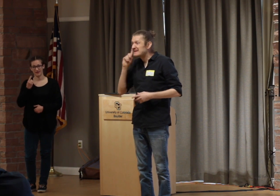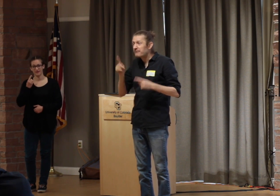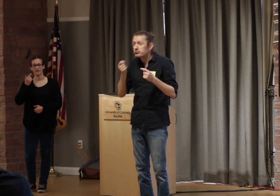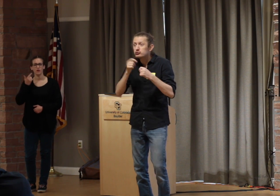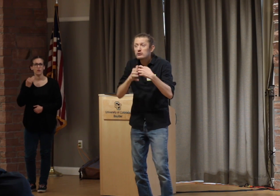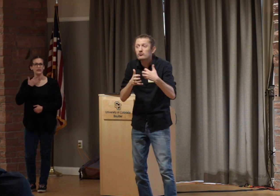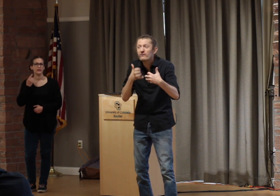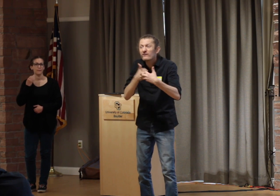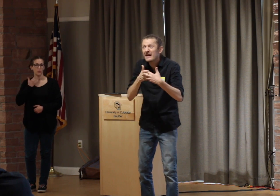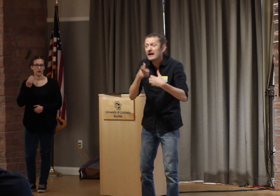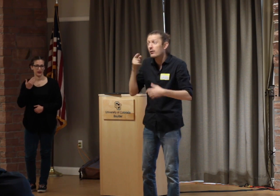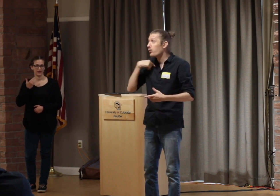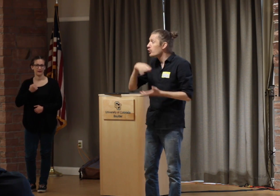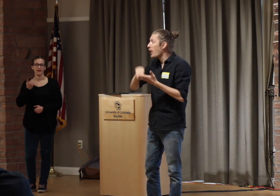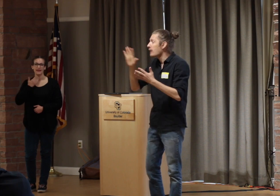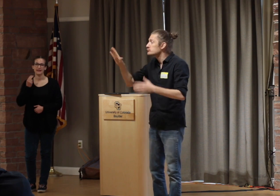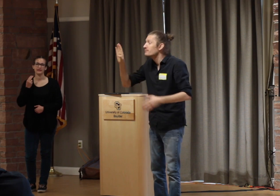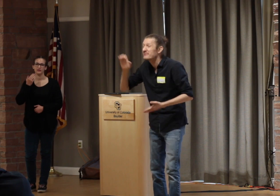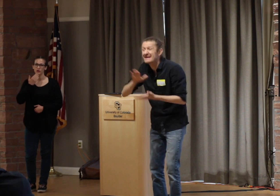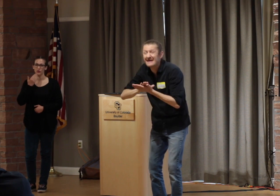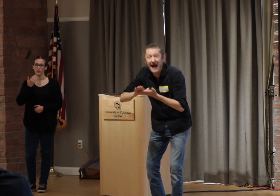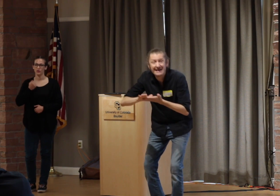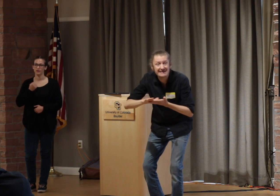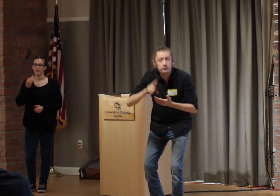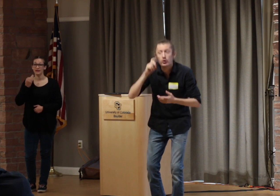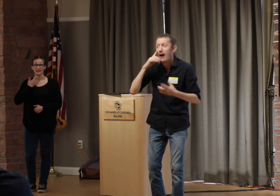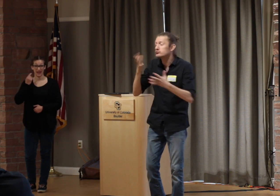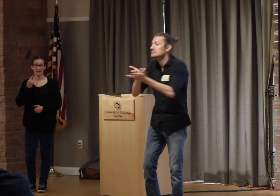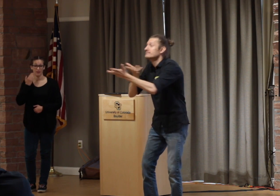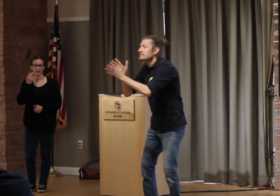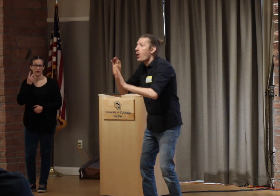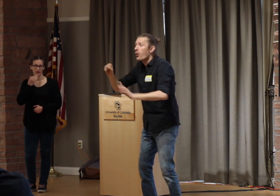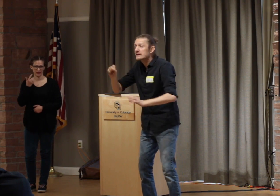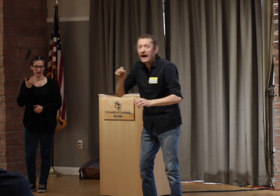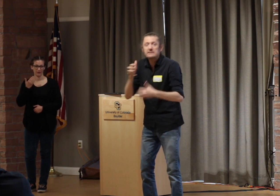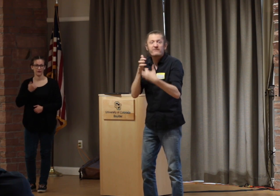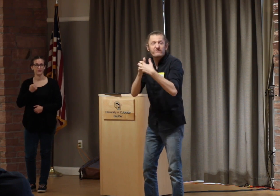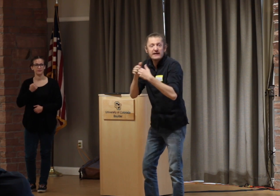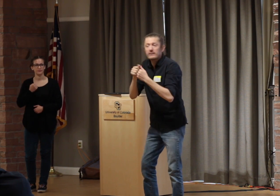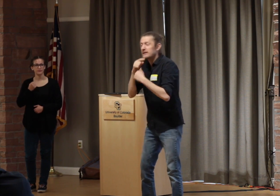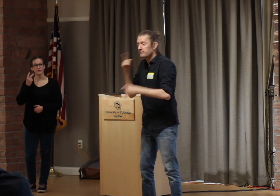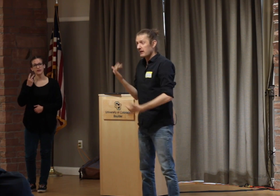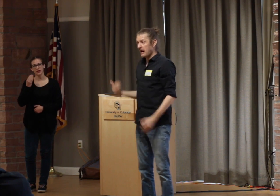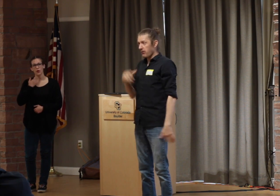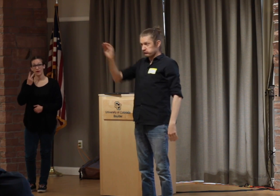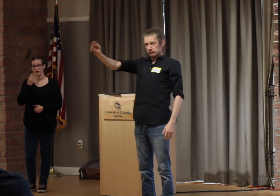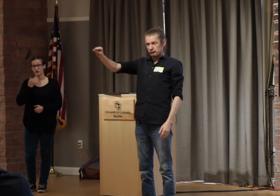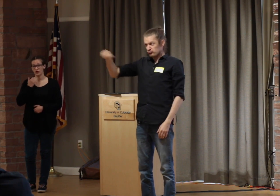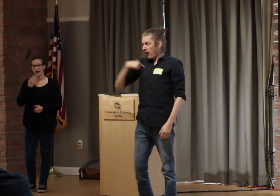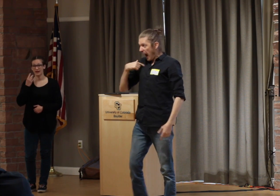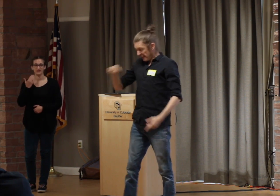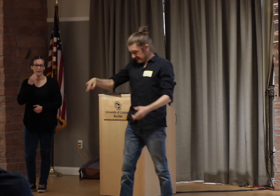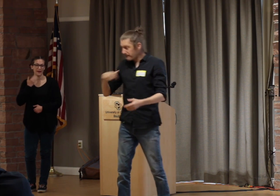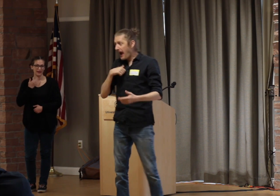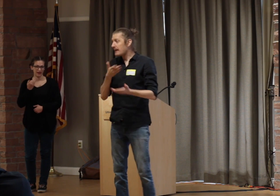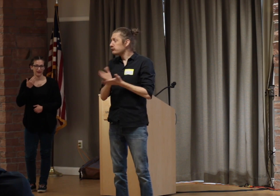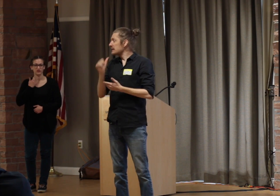being violated. What's important is to stand up for yourself. You know, if you're trying